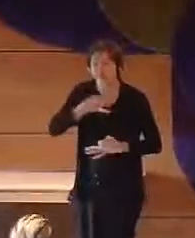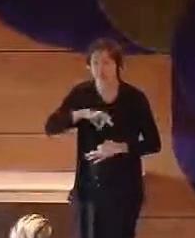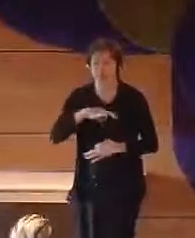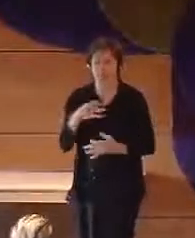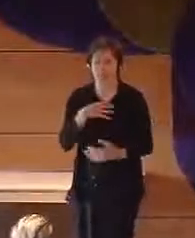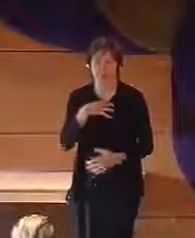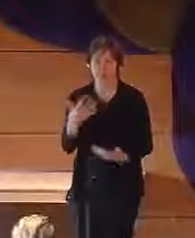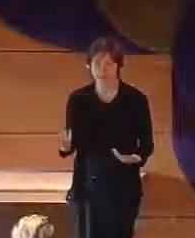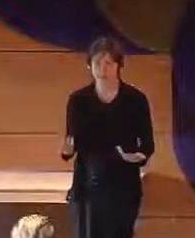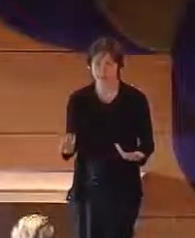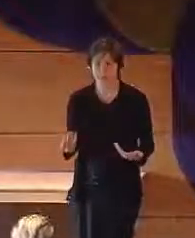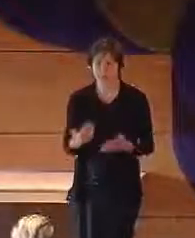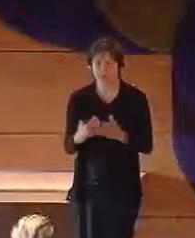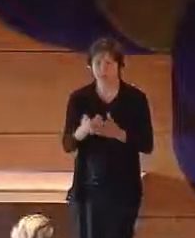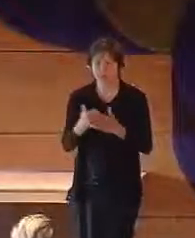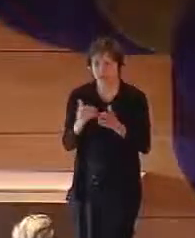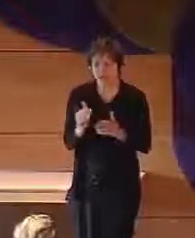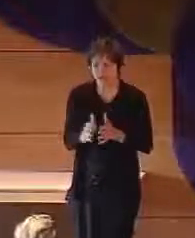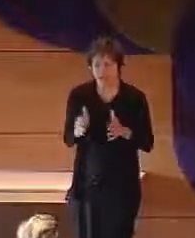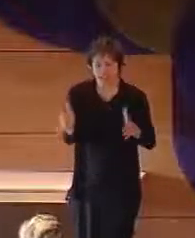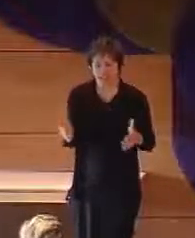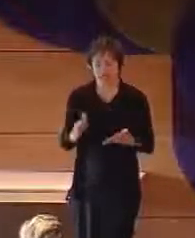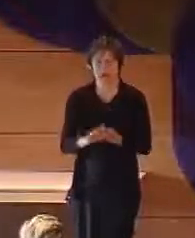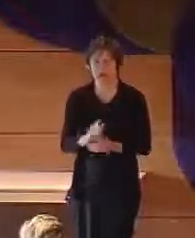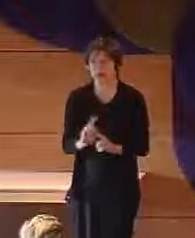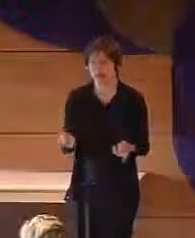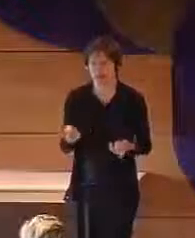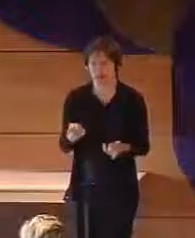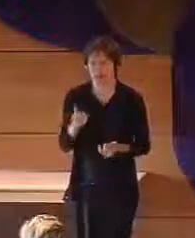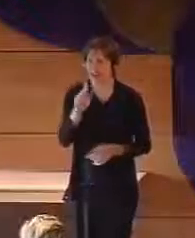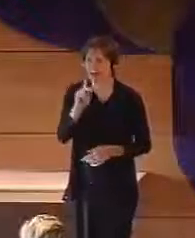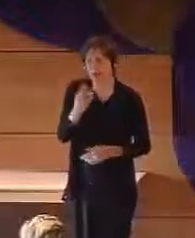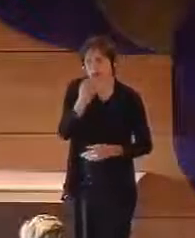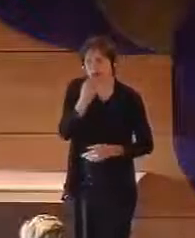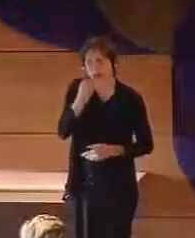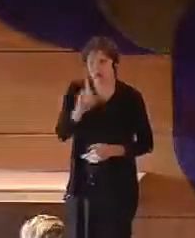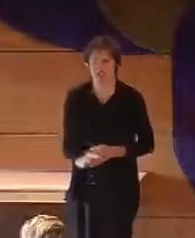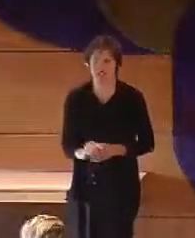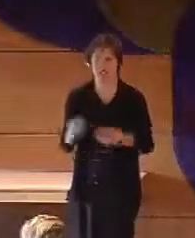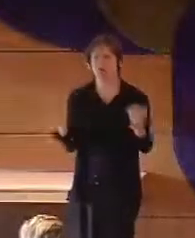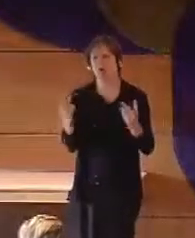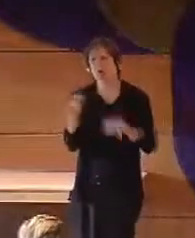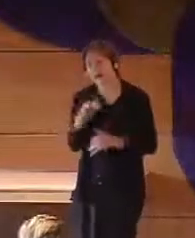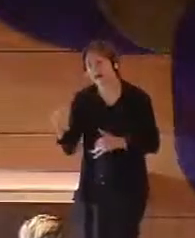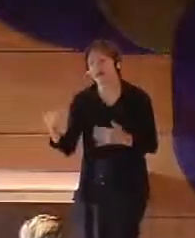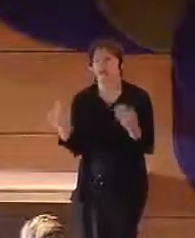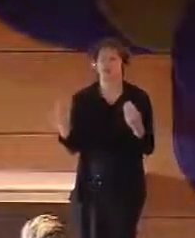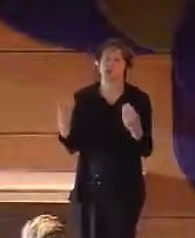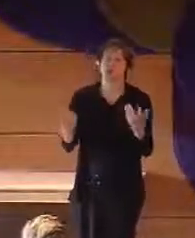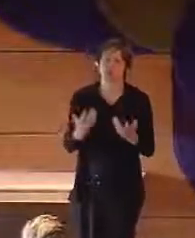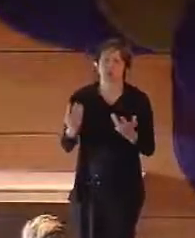inadequate calories. So a child with CHARGE, and we know that children have multiple hospitalizations or spend a lot of time in hospital,